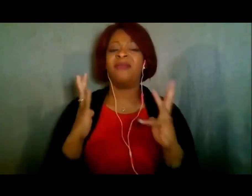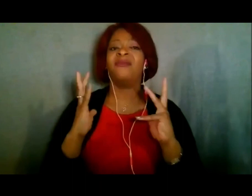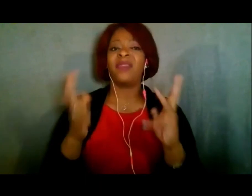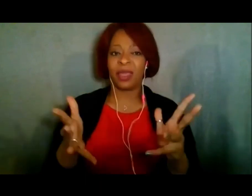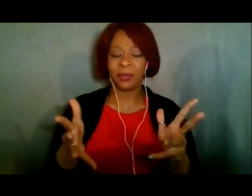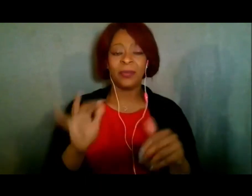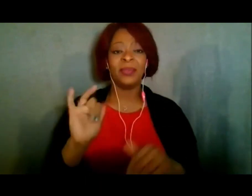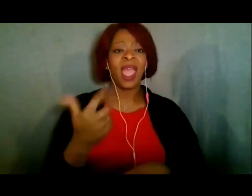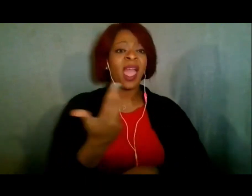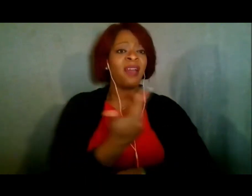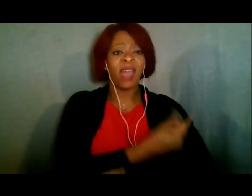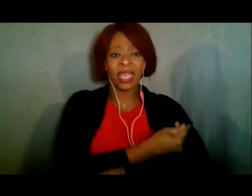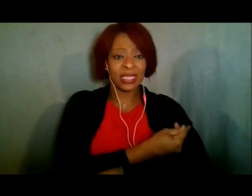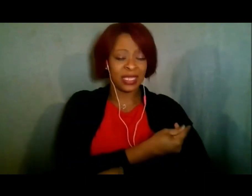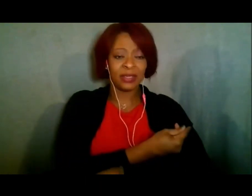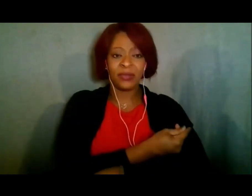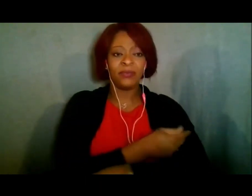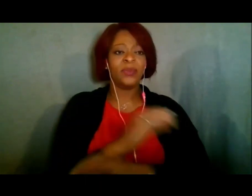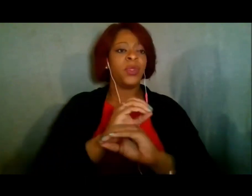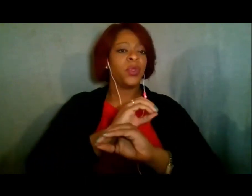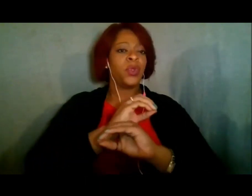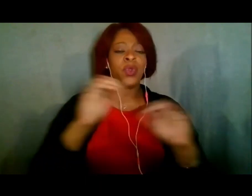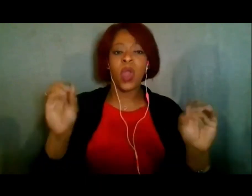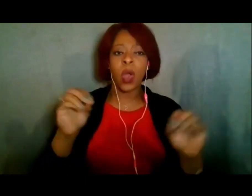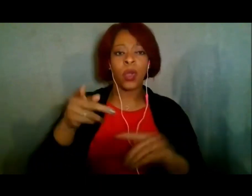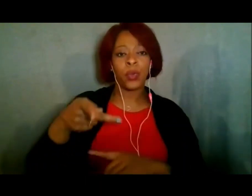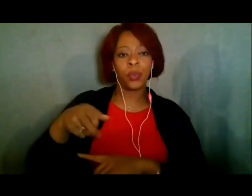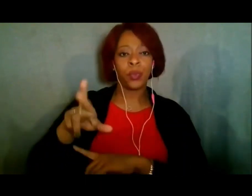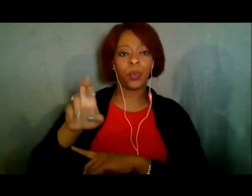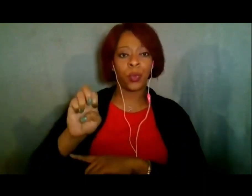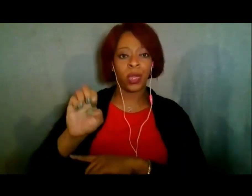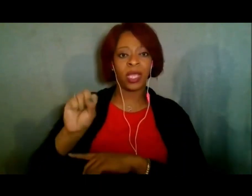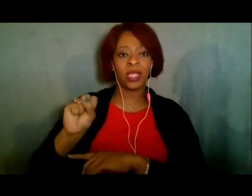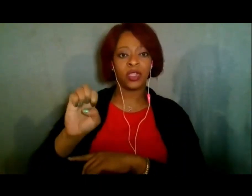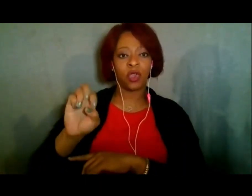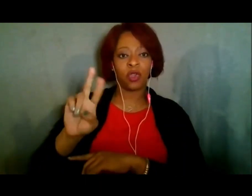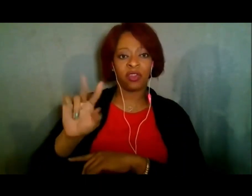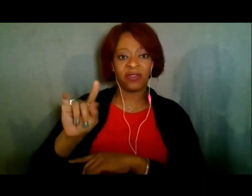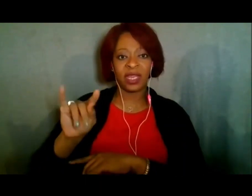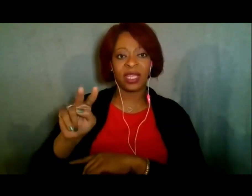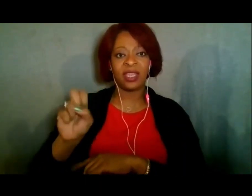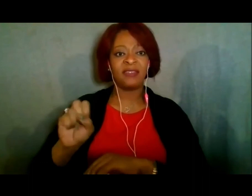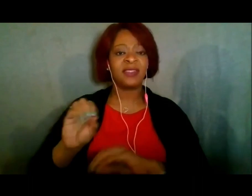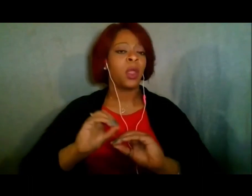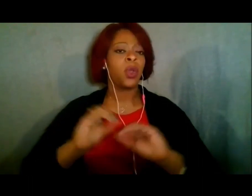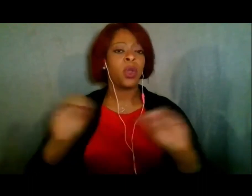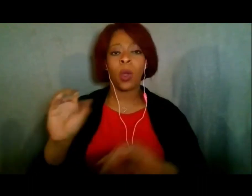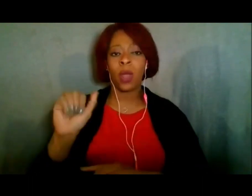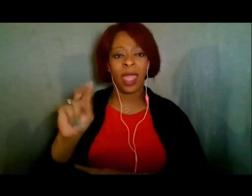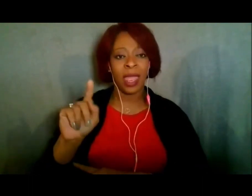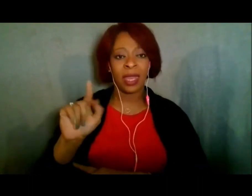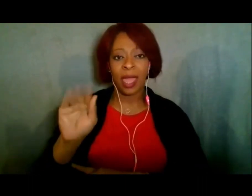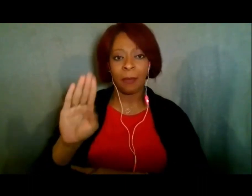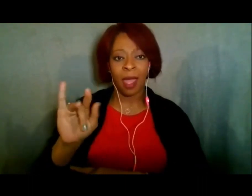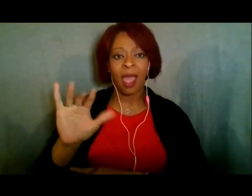This vaccine has no preservatives and no antibiotics.